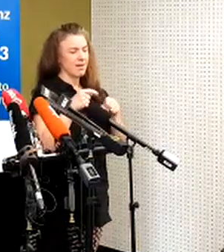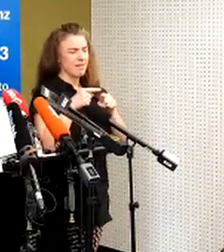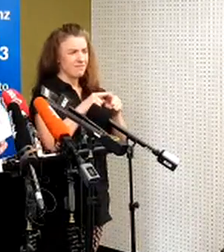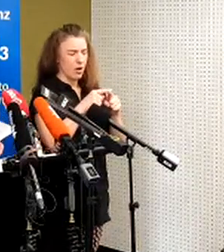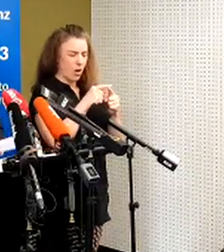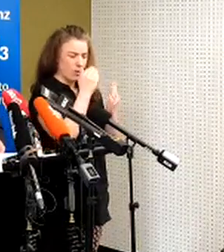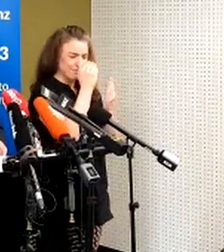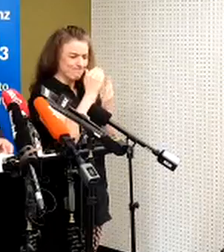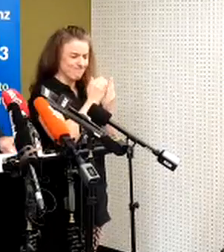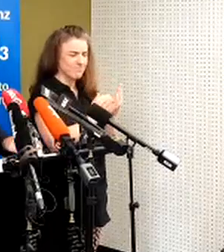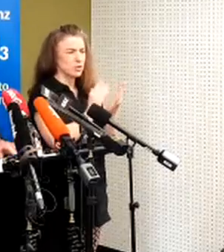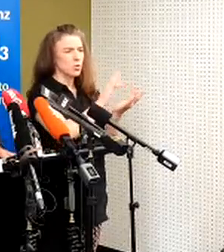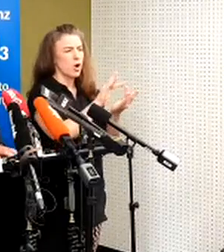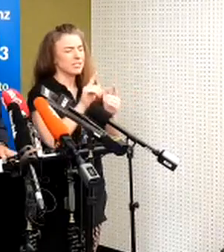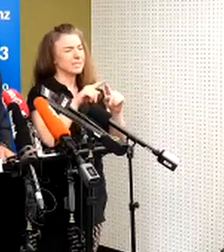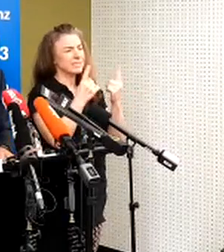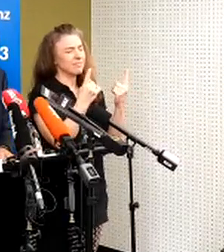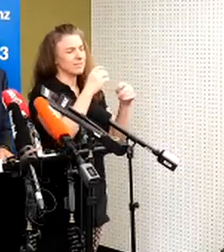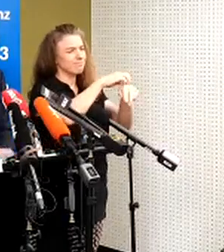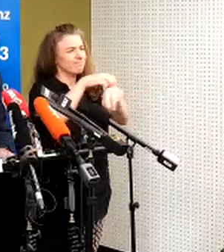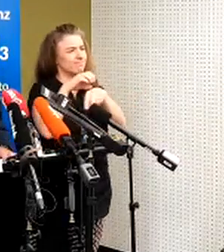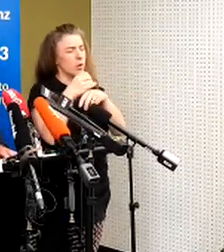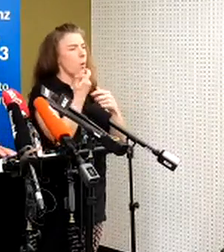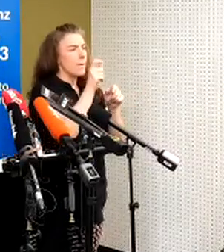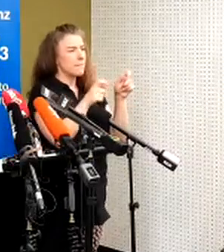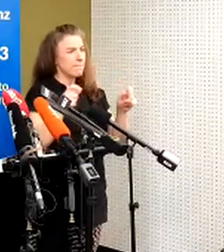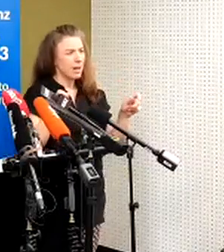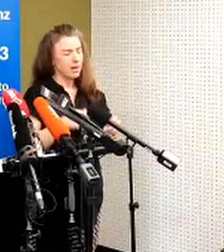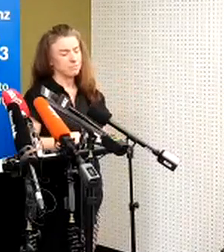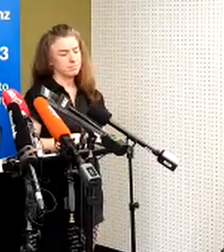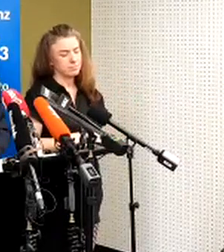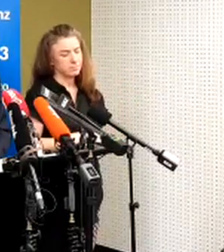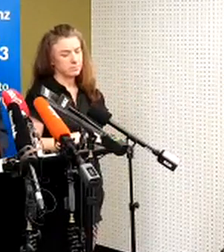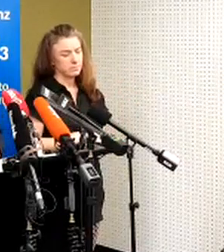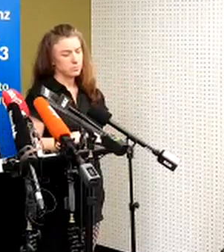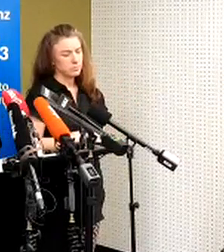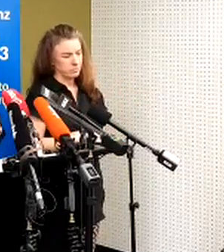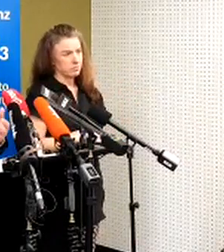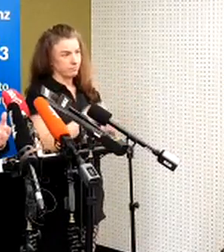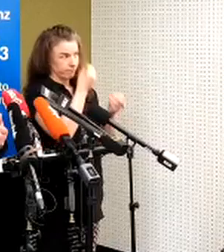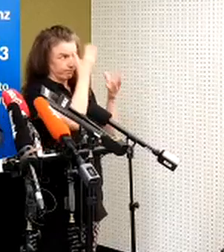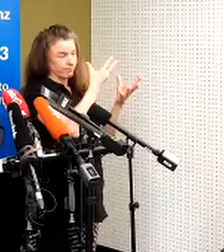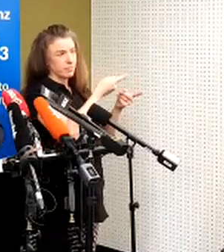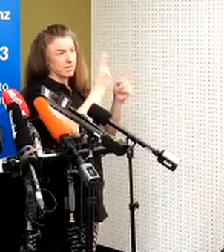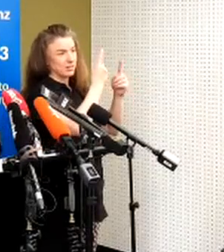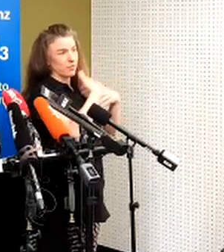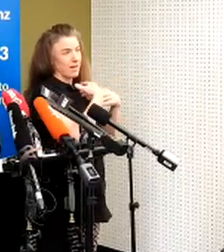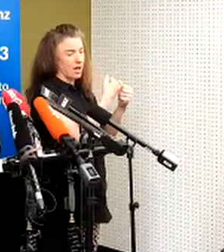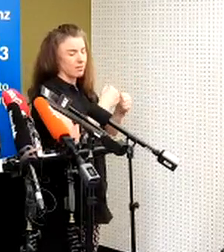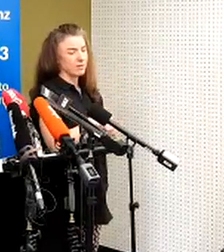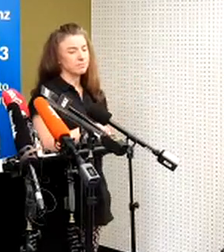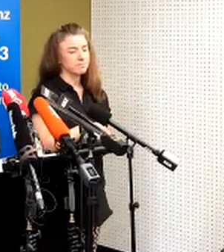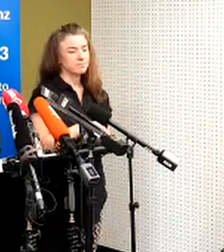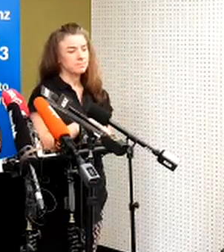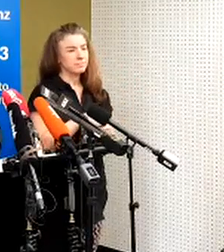protocol to notify all the key stakeholders, which does include notifying the Minister of Health, colleagues at Department of Prime Minister